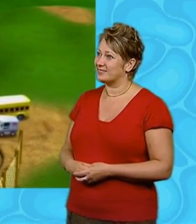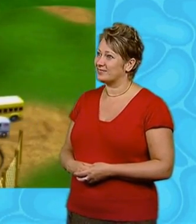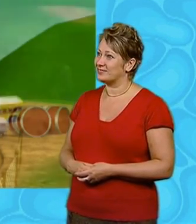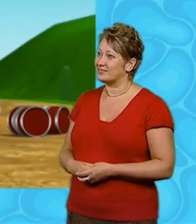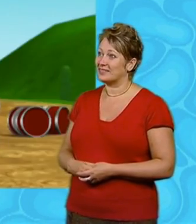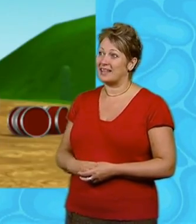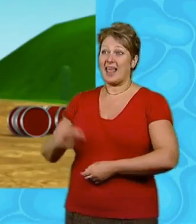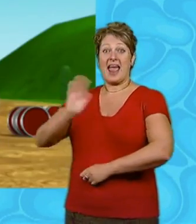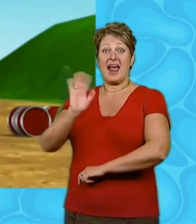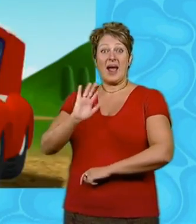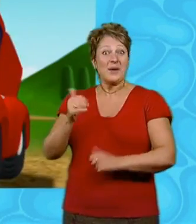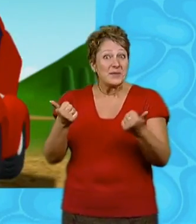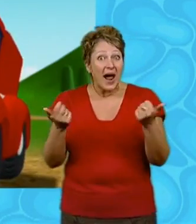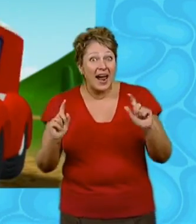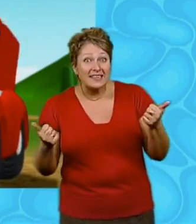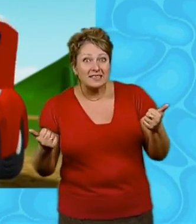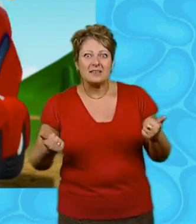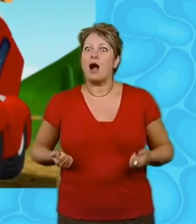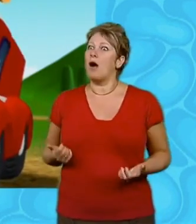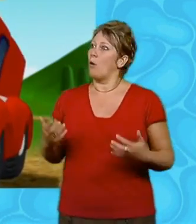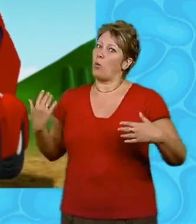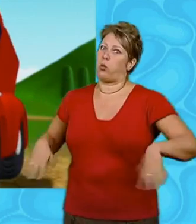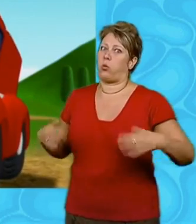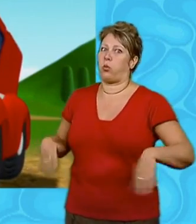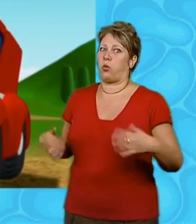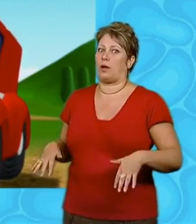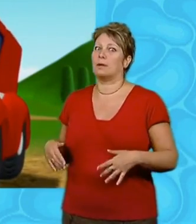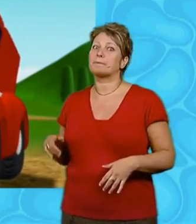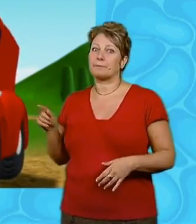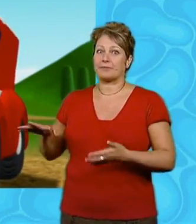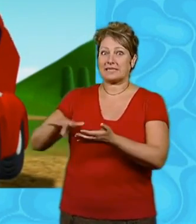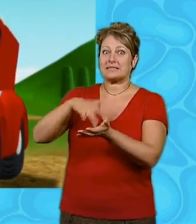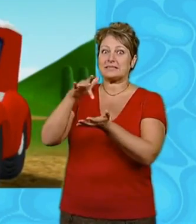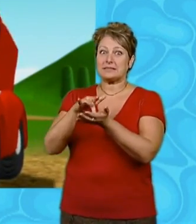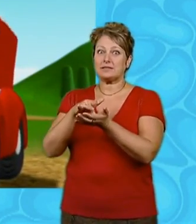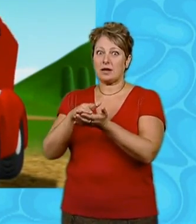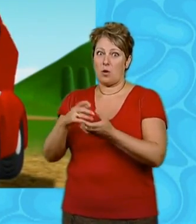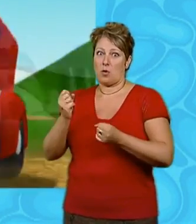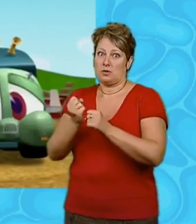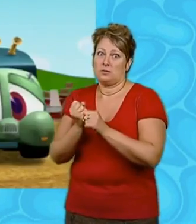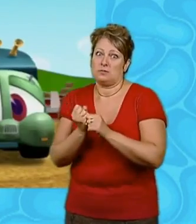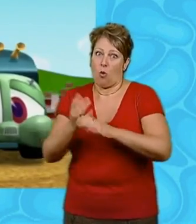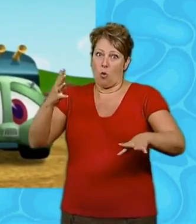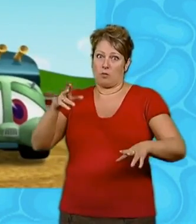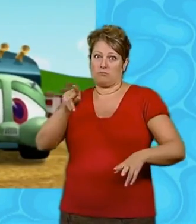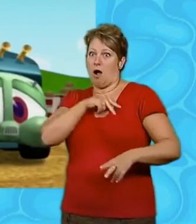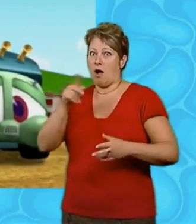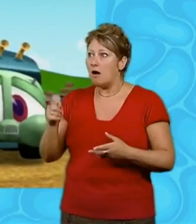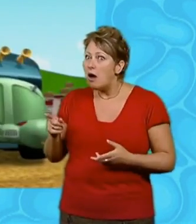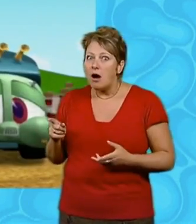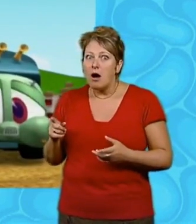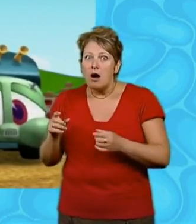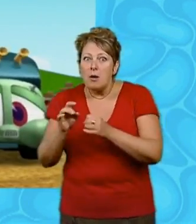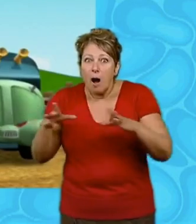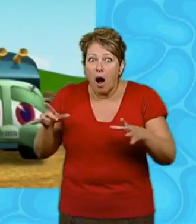Hi, gang. What's up? Something really big. The city gave Captain Parker a golden spark plug. So what? I